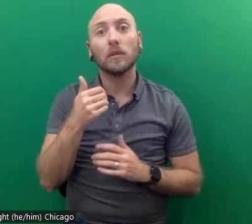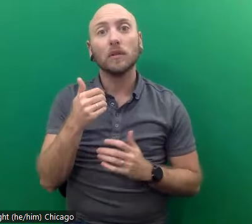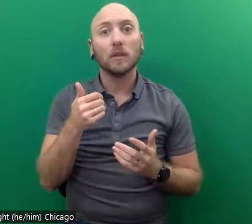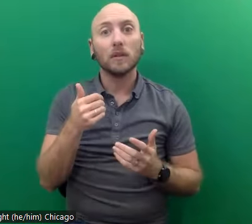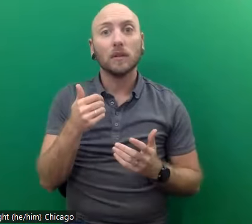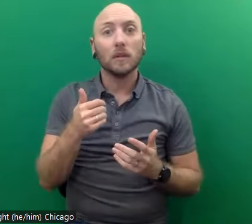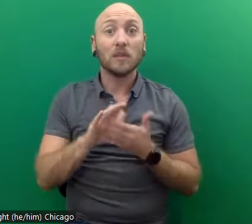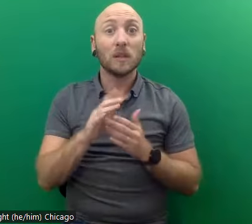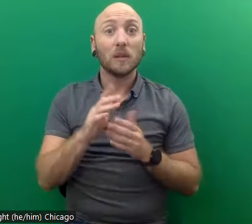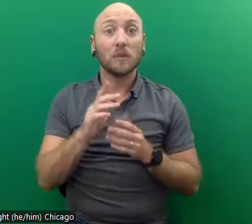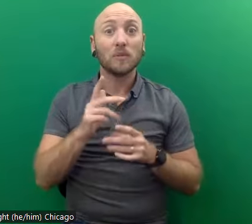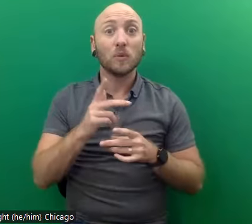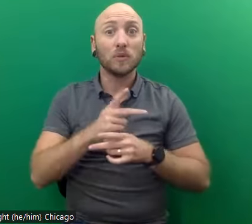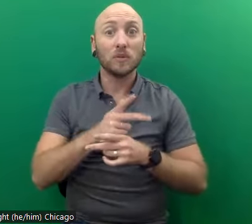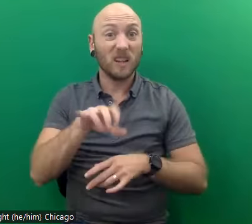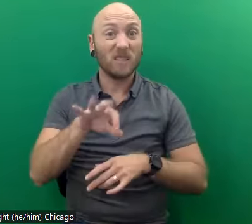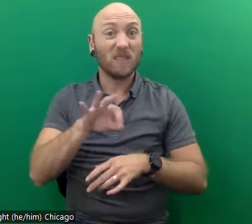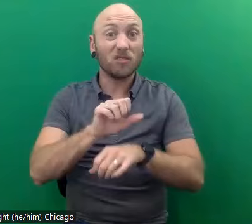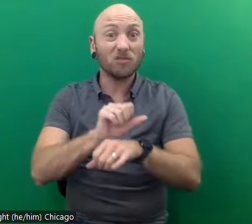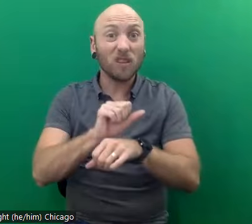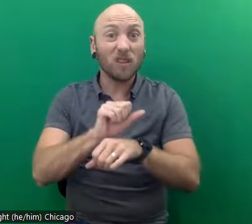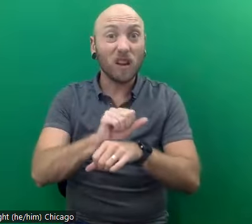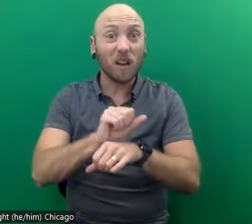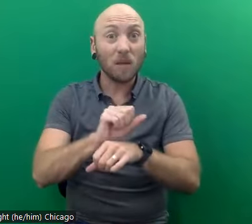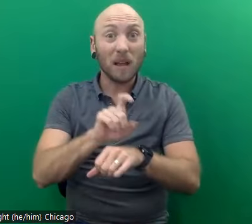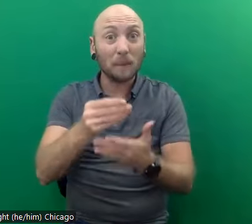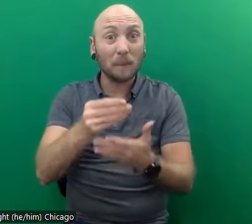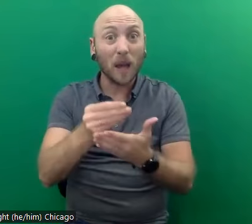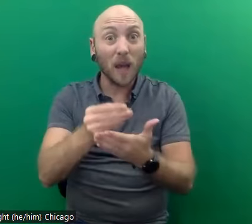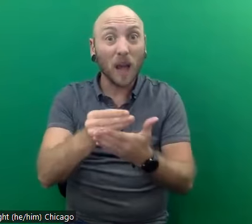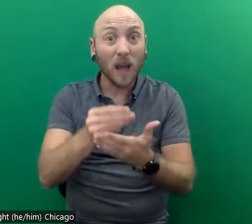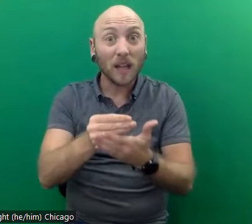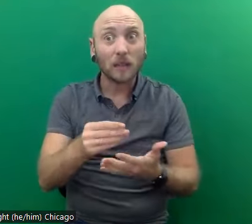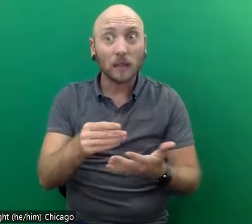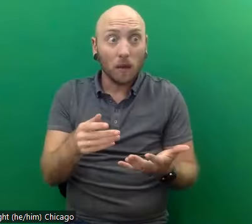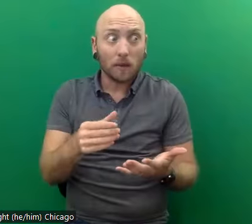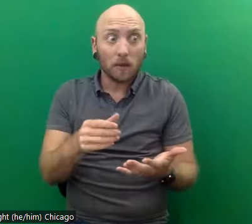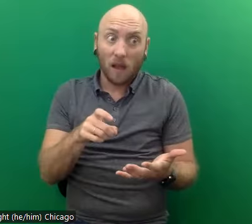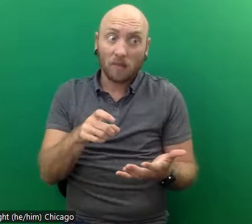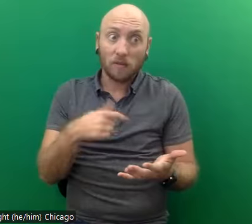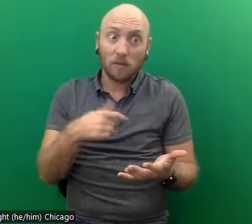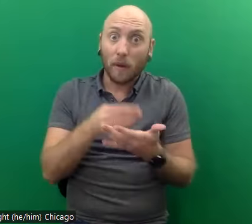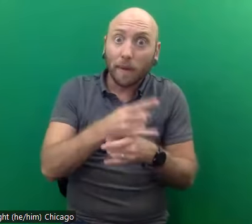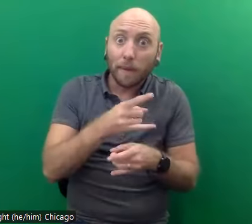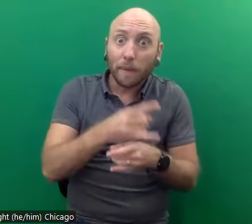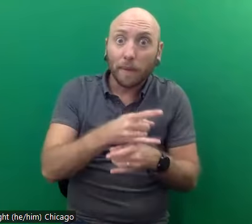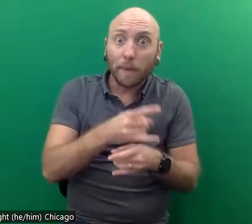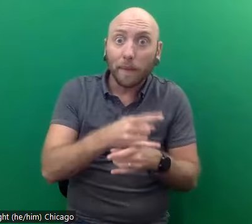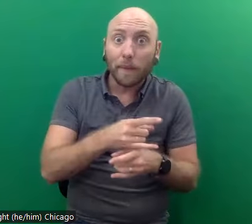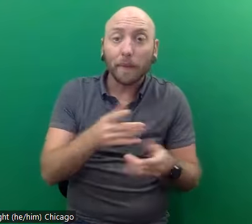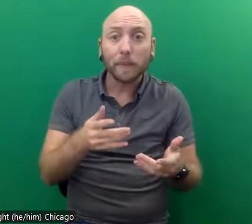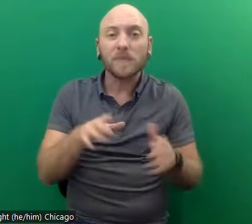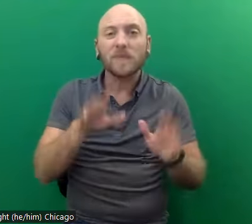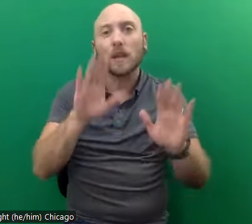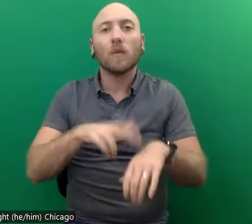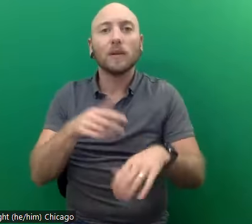work. I need to be able to fund my alcoholism, but I didn't want to work. So weekend